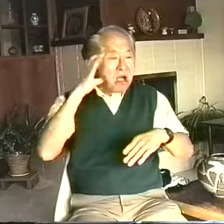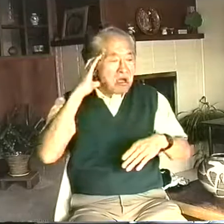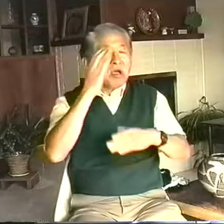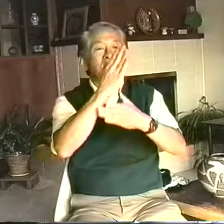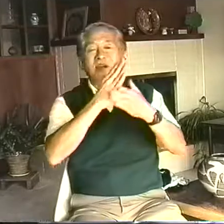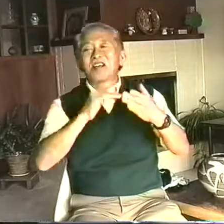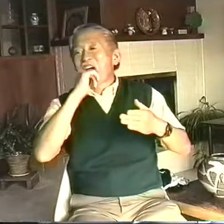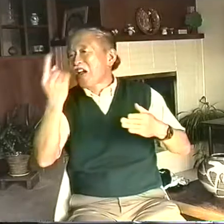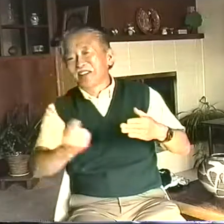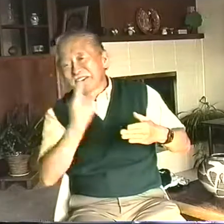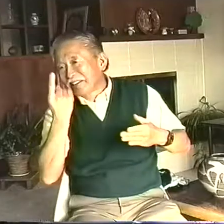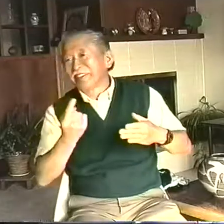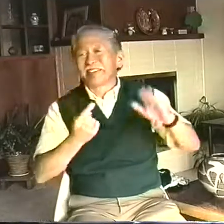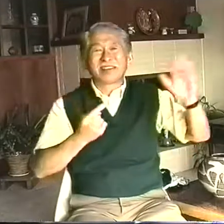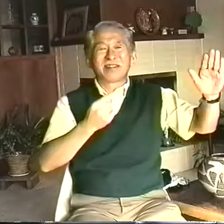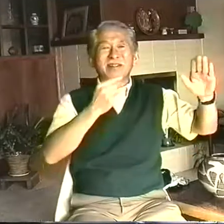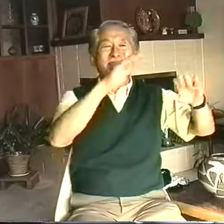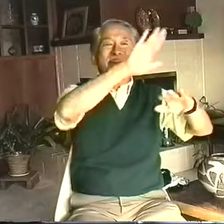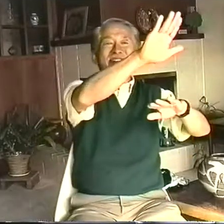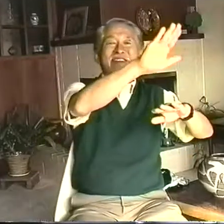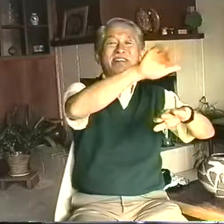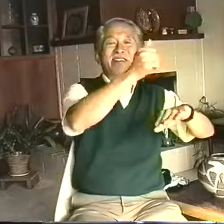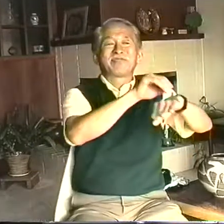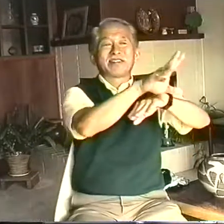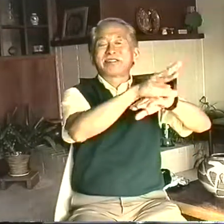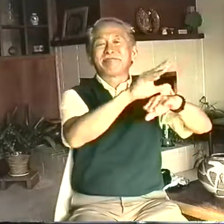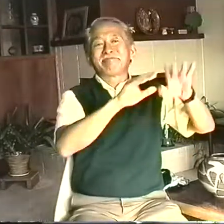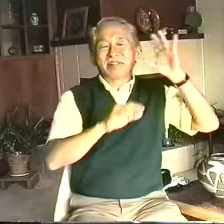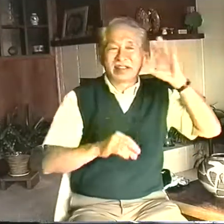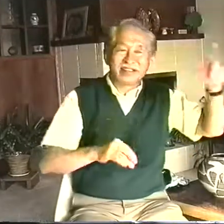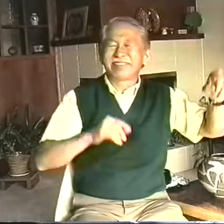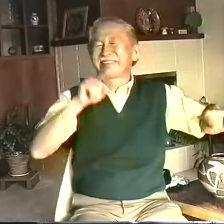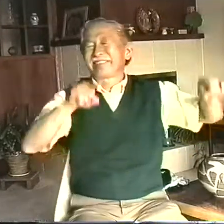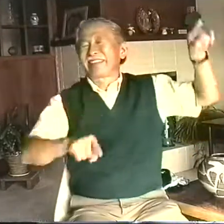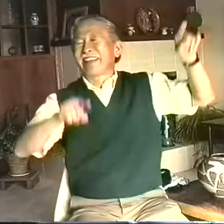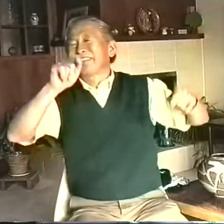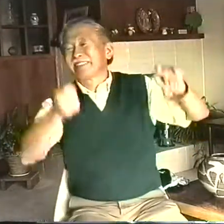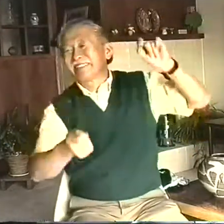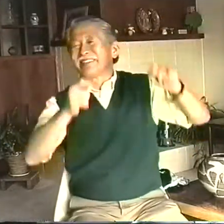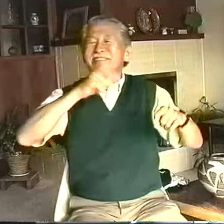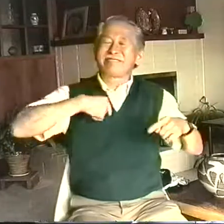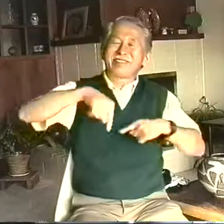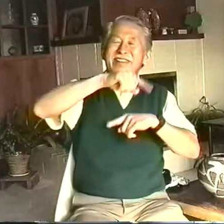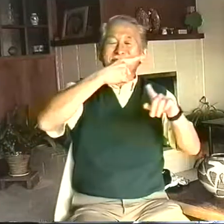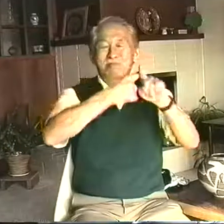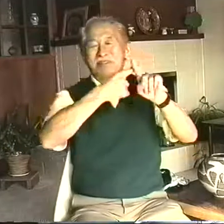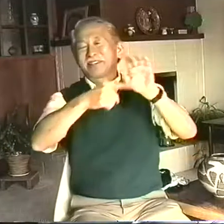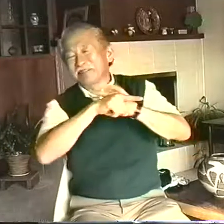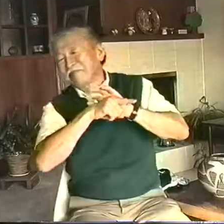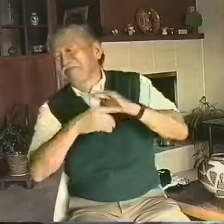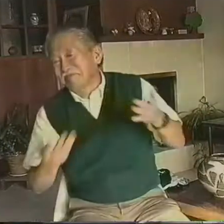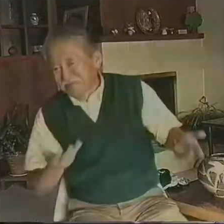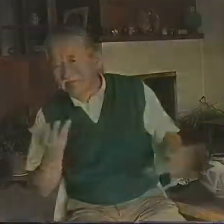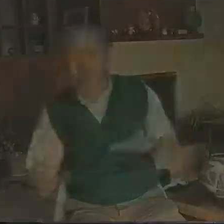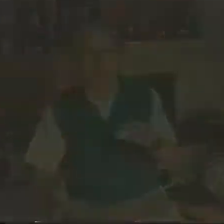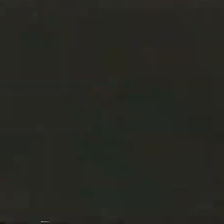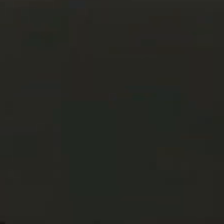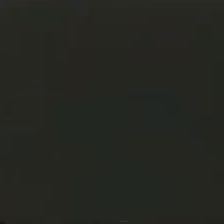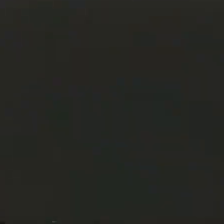president listened to us, the committee, but he also had his own advisors. So there were pros and cons of that situation.